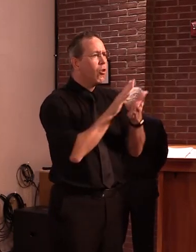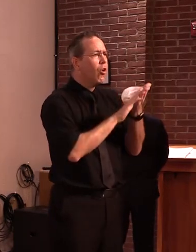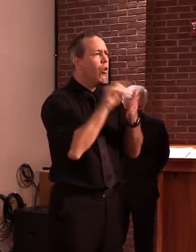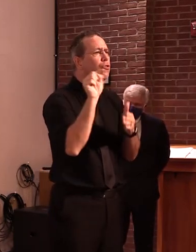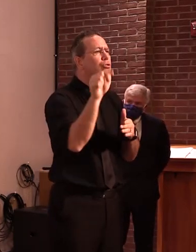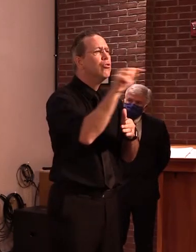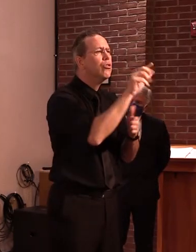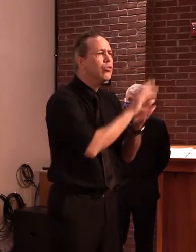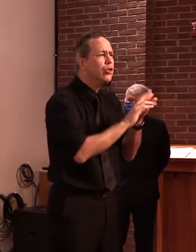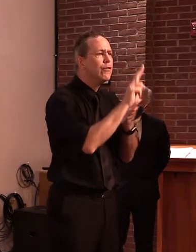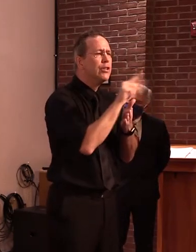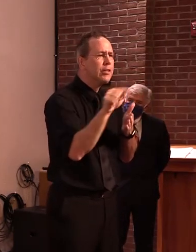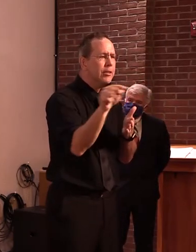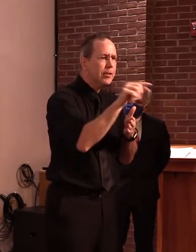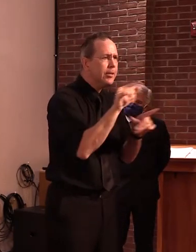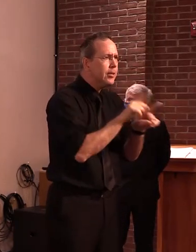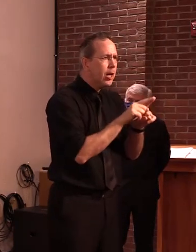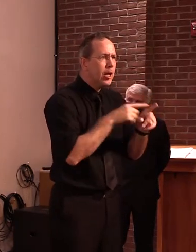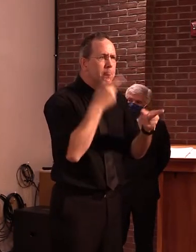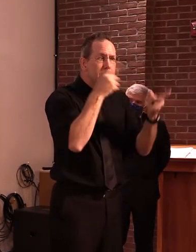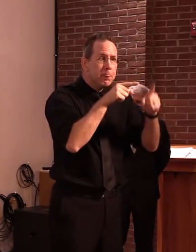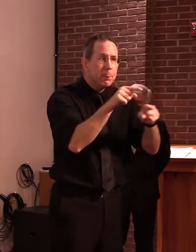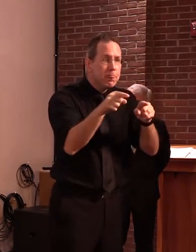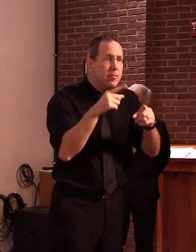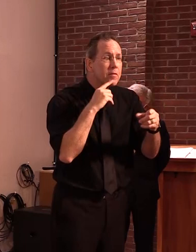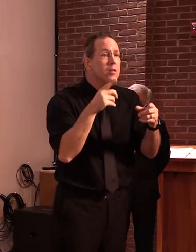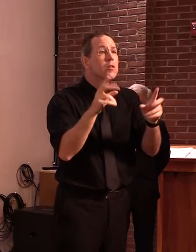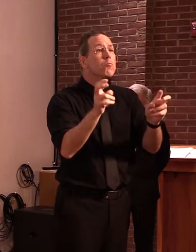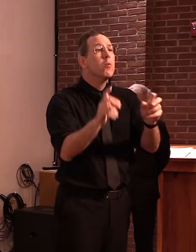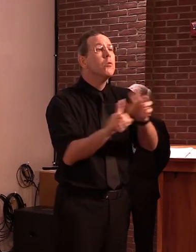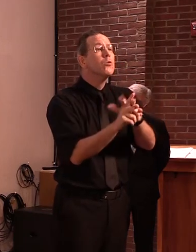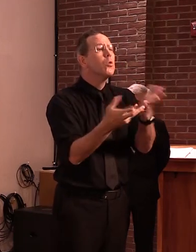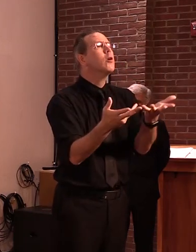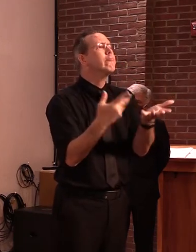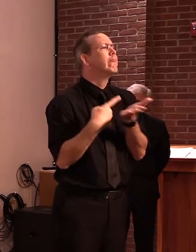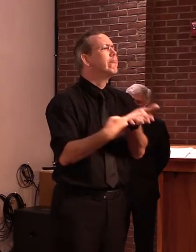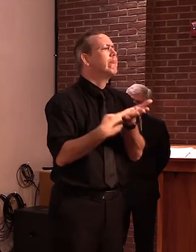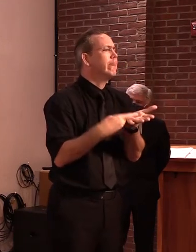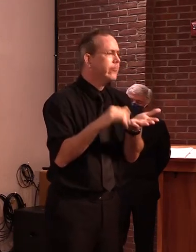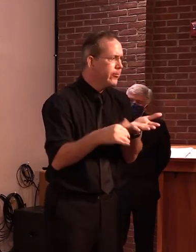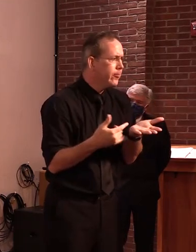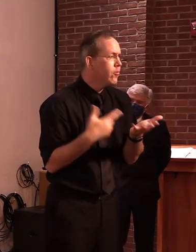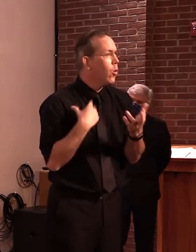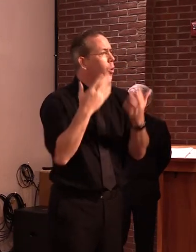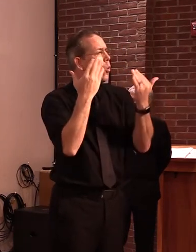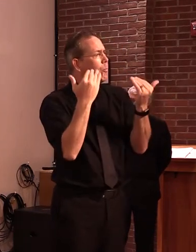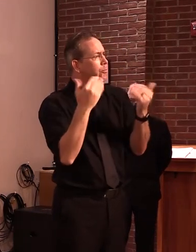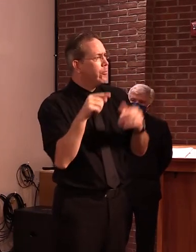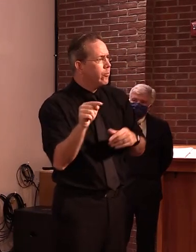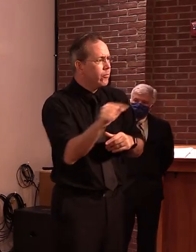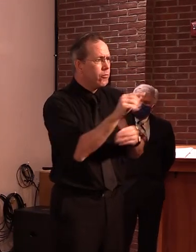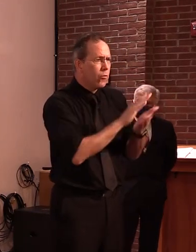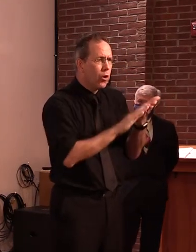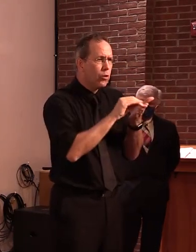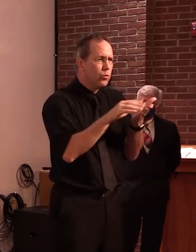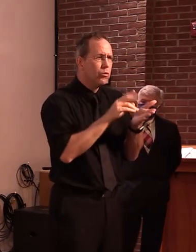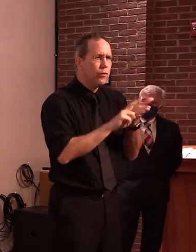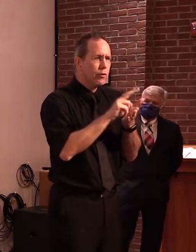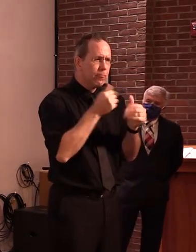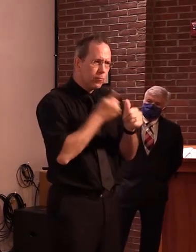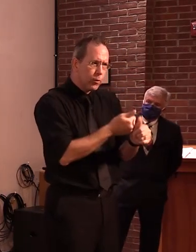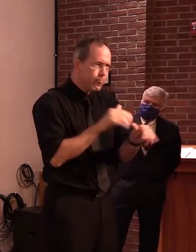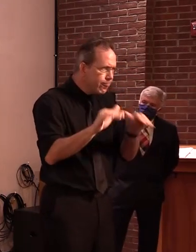this could affect us in a negative way. So I would say, you know, having